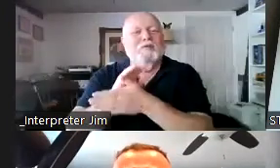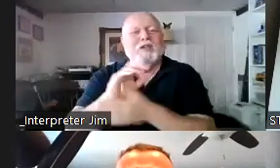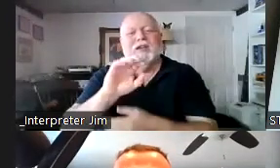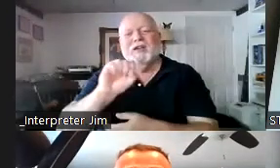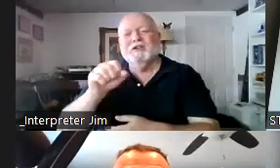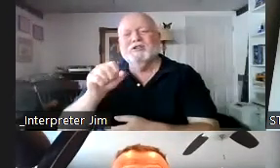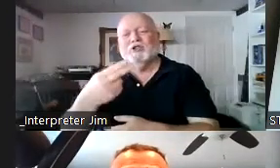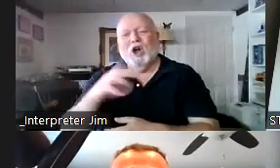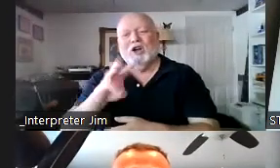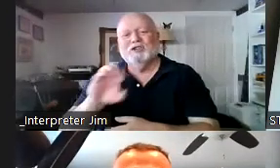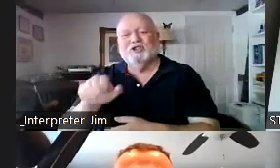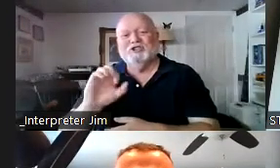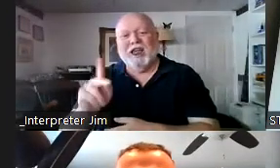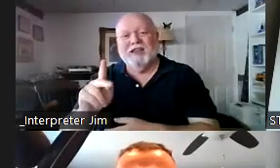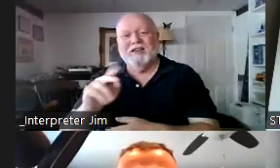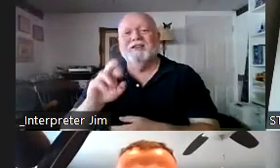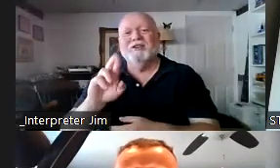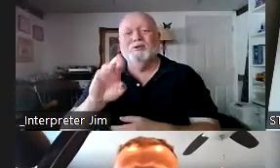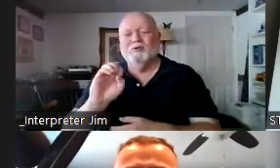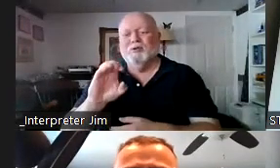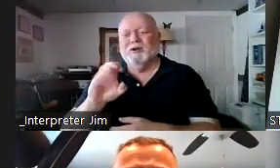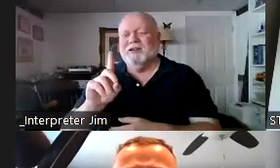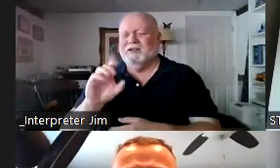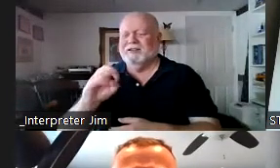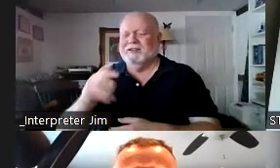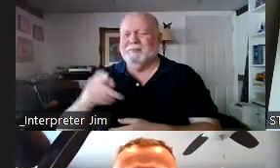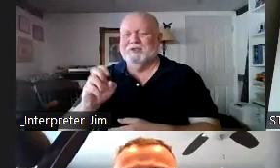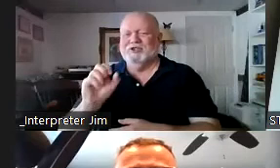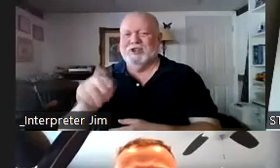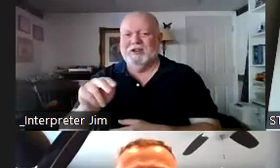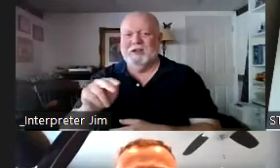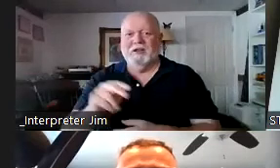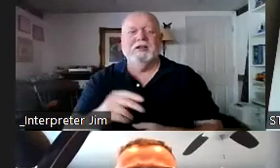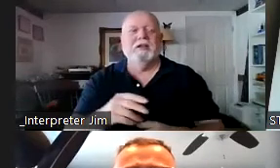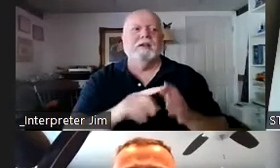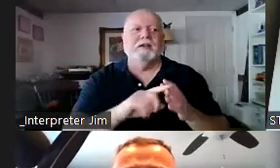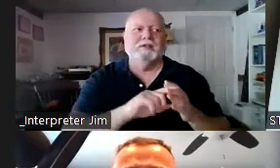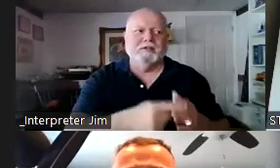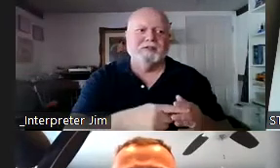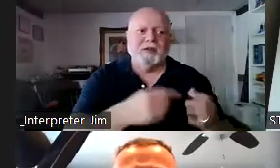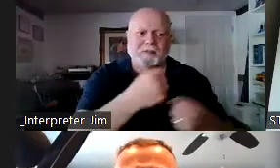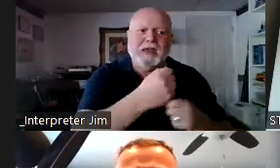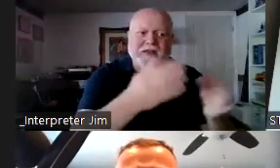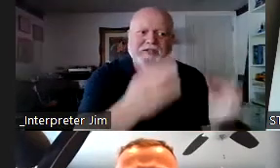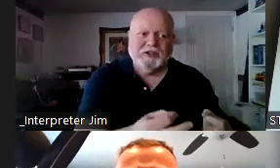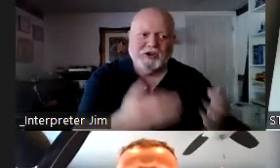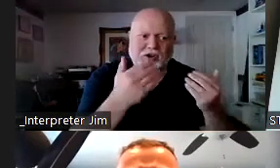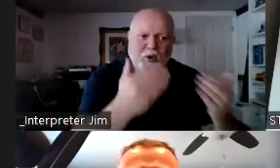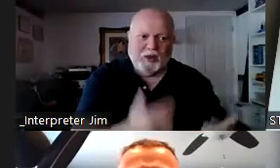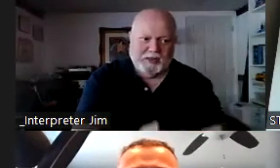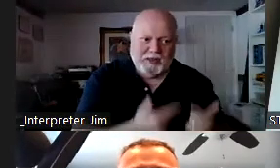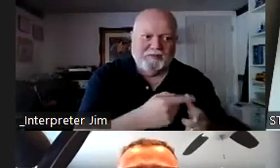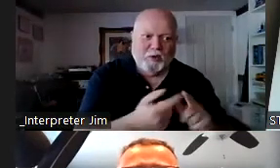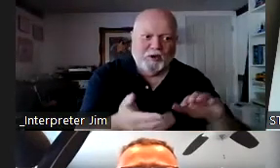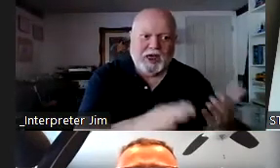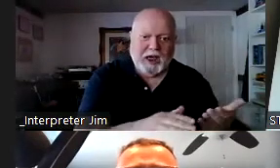say funny, it wasn't really that funny for me. It was actually a pivotal moment in my life because I made a choice in that moment to live. And